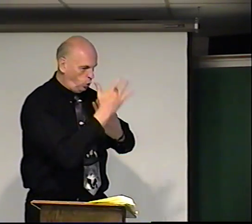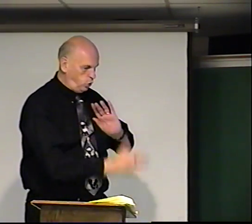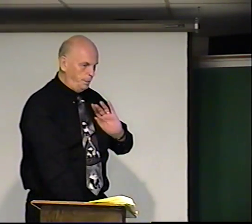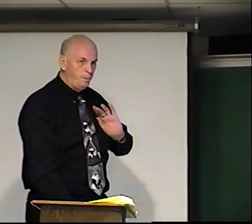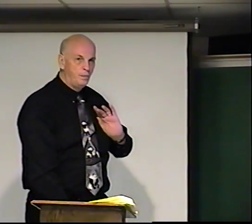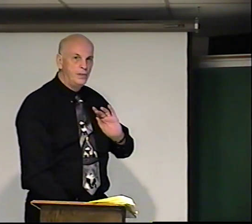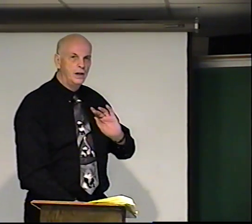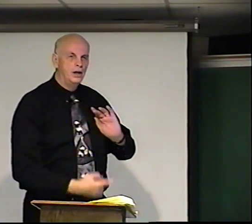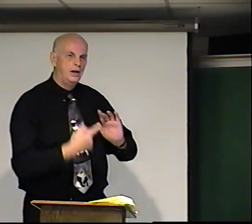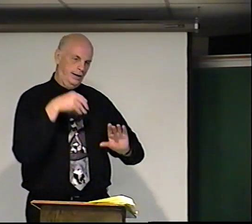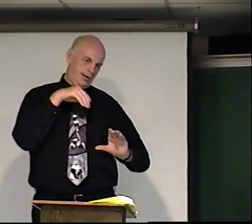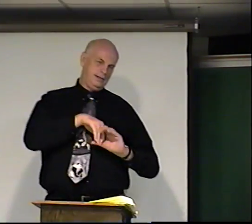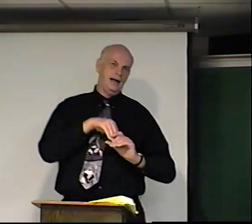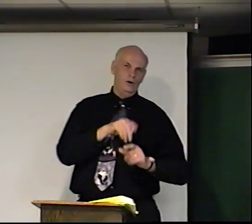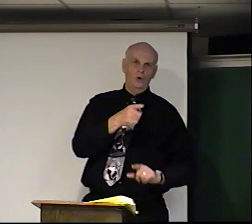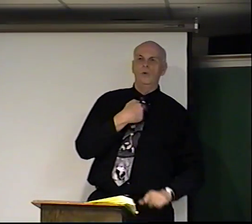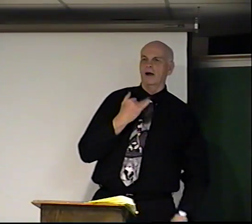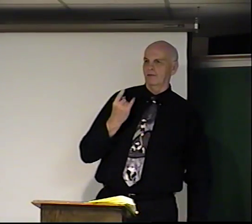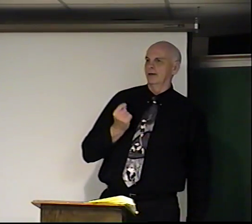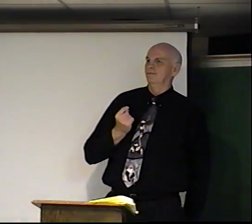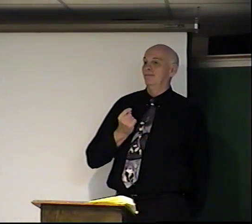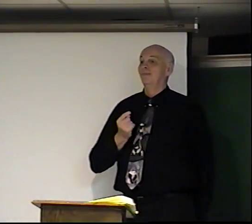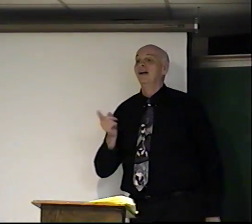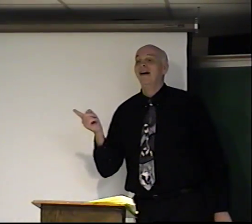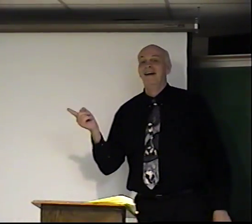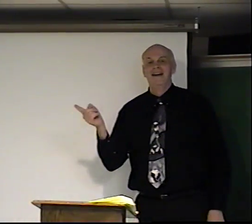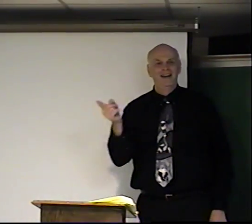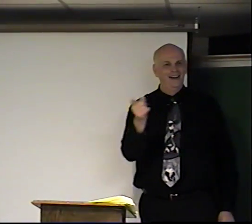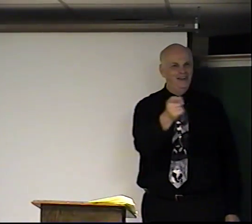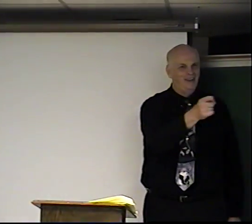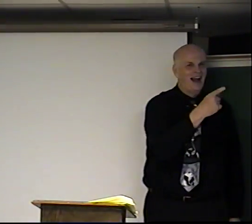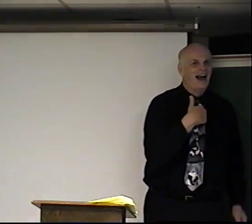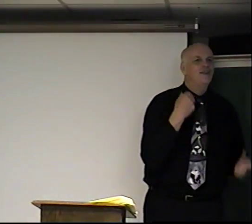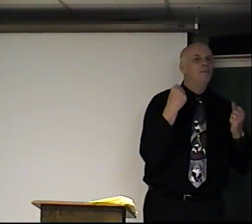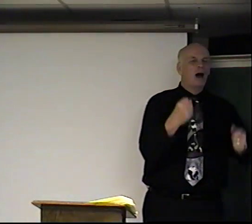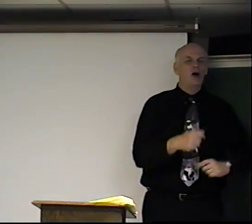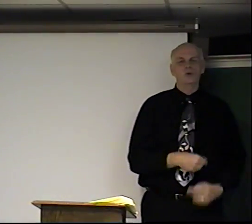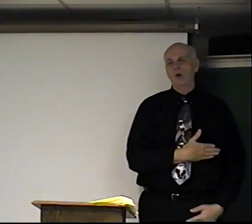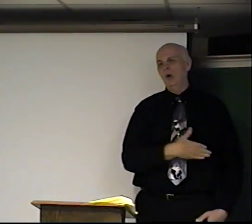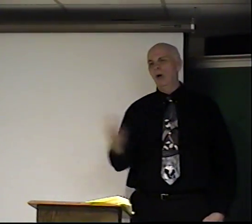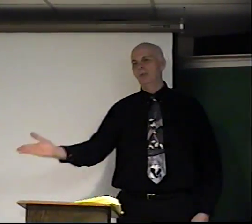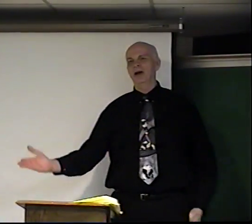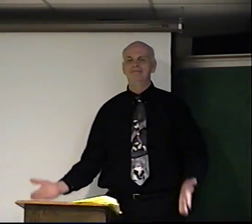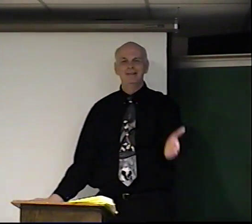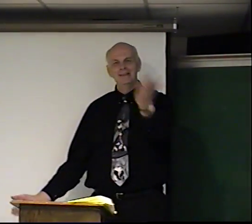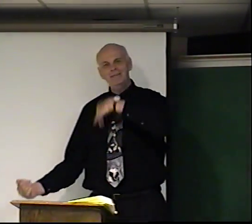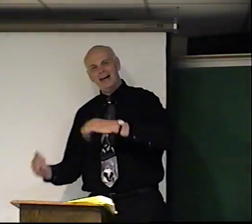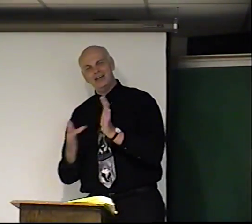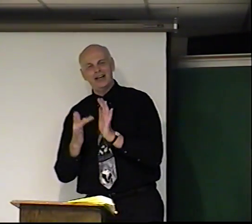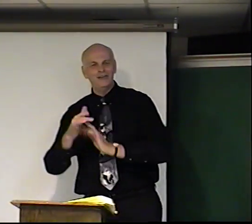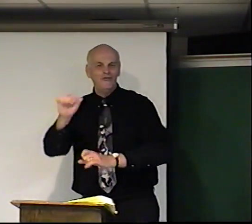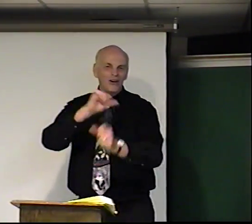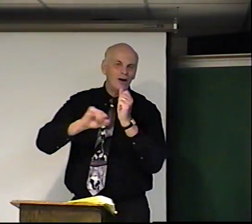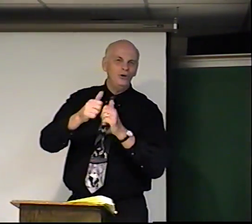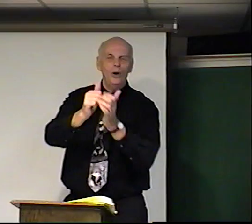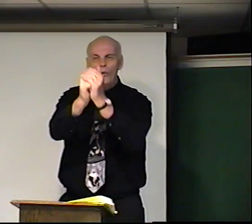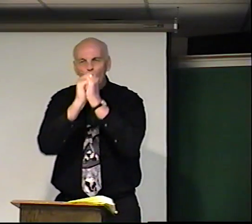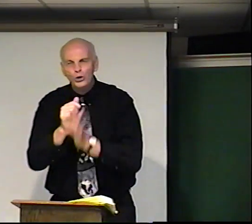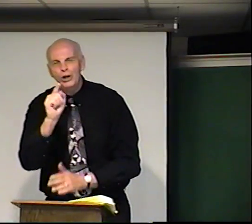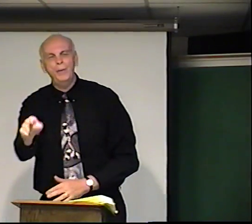Now, this side, grab it. At the powerful opener, mercy, vows of worship